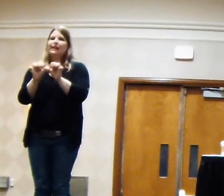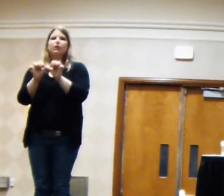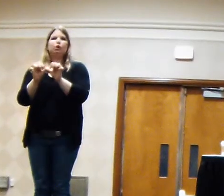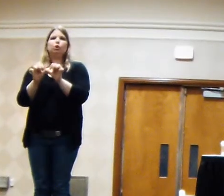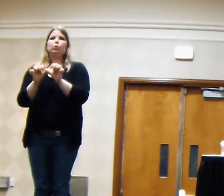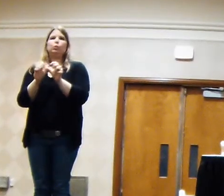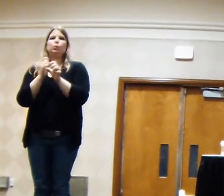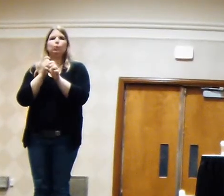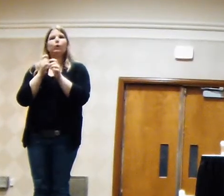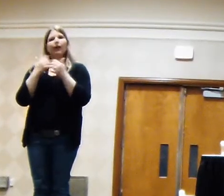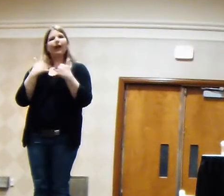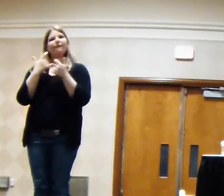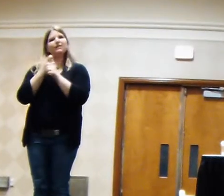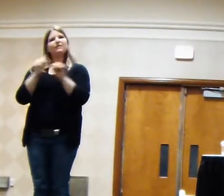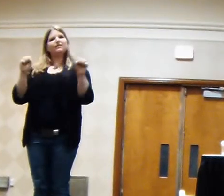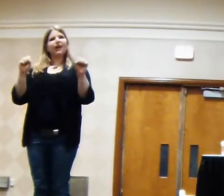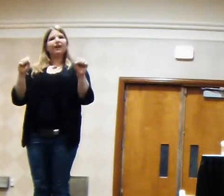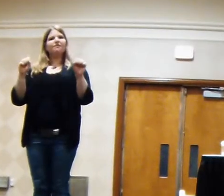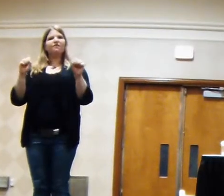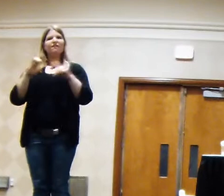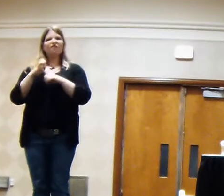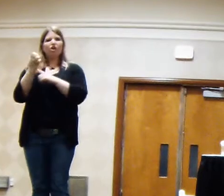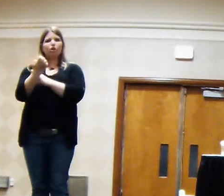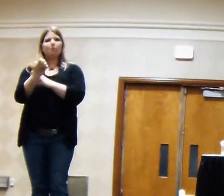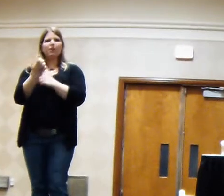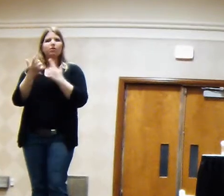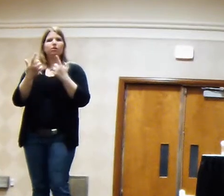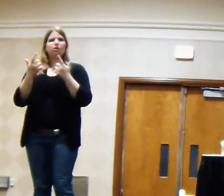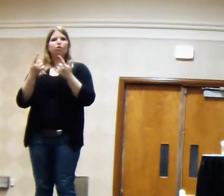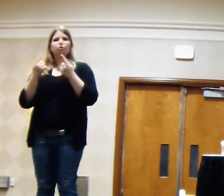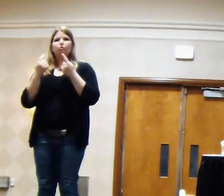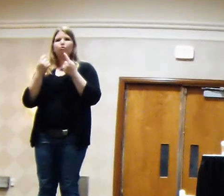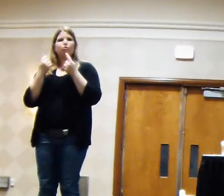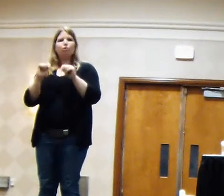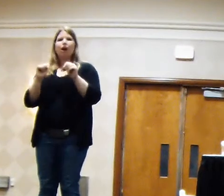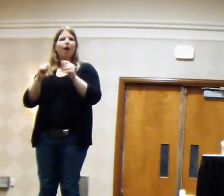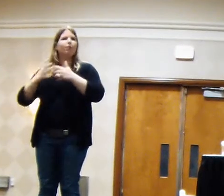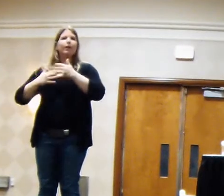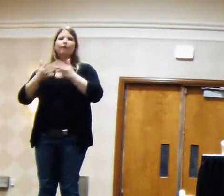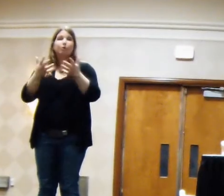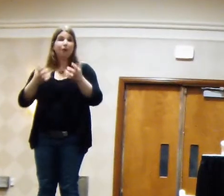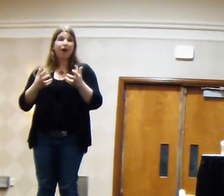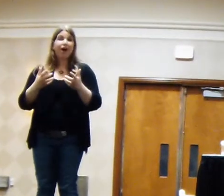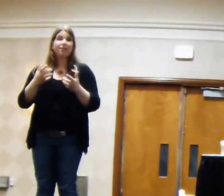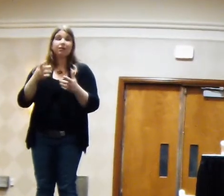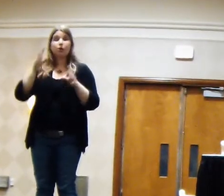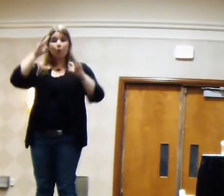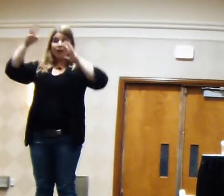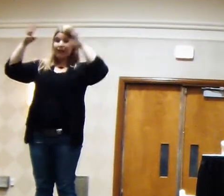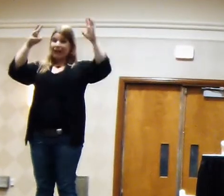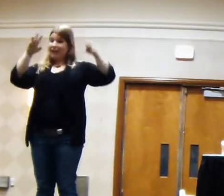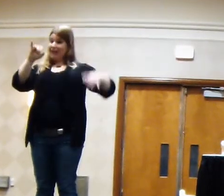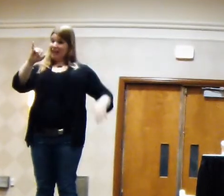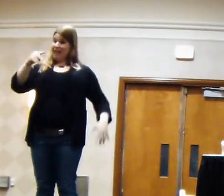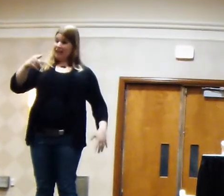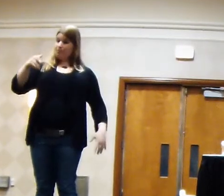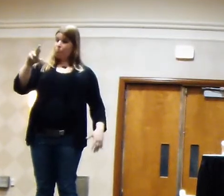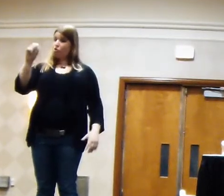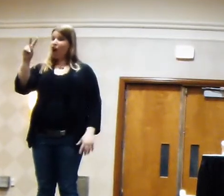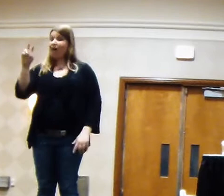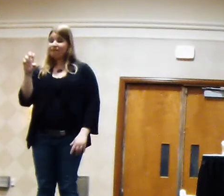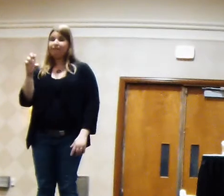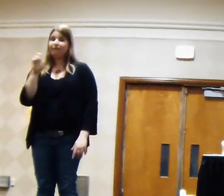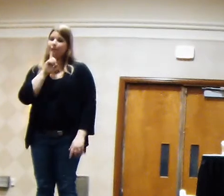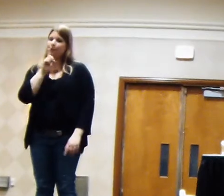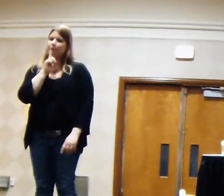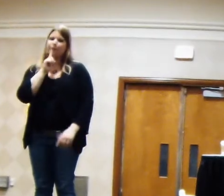in a safe space to really try crazy things. So I also take improv classes too, which is really fun. Cool.